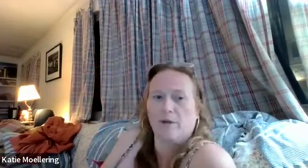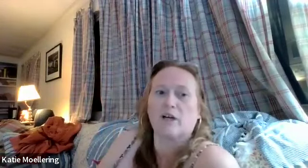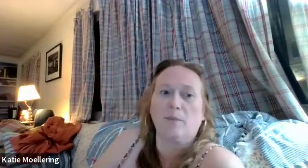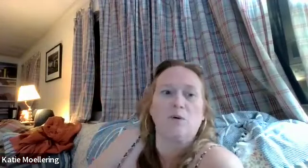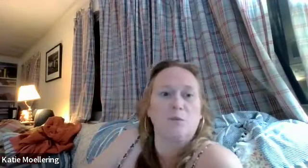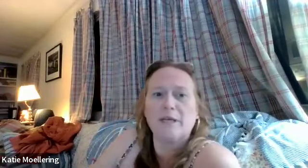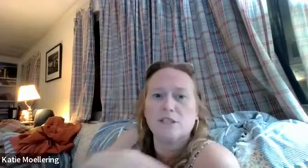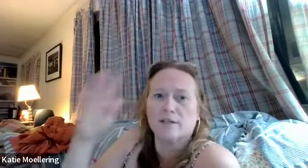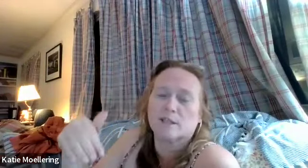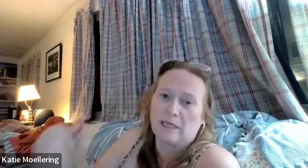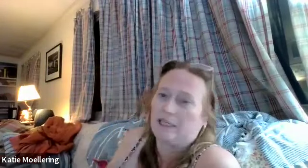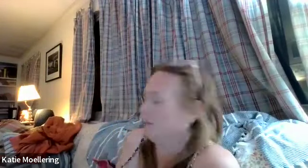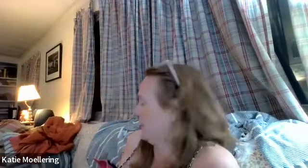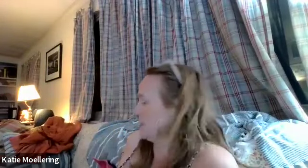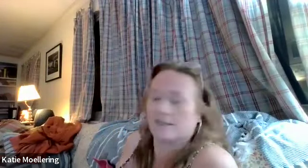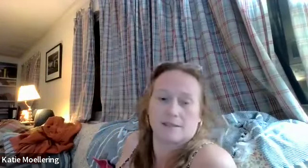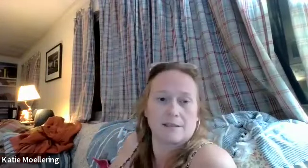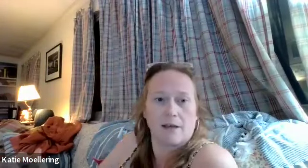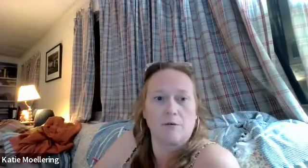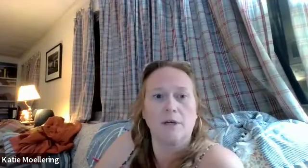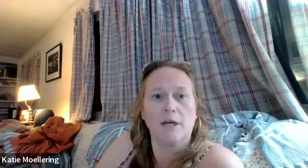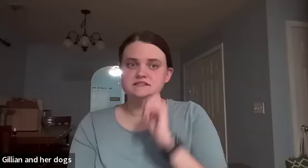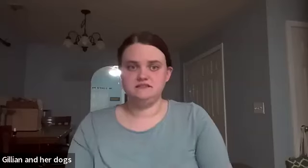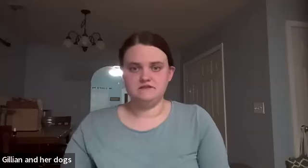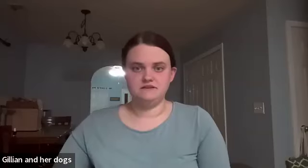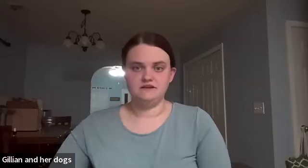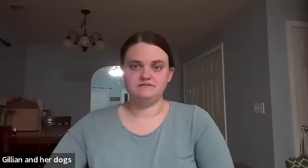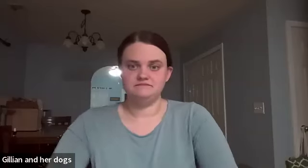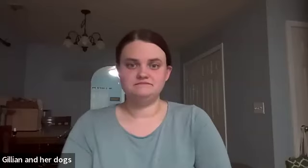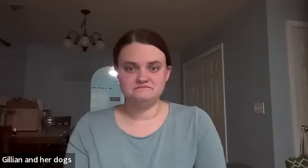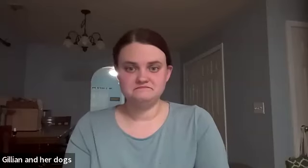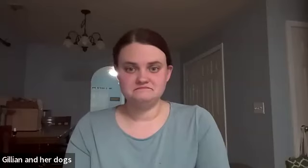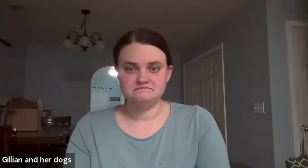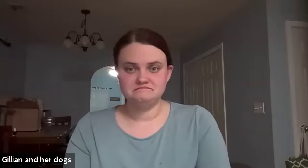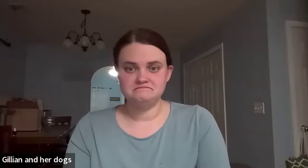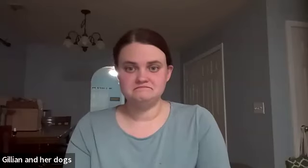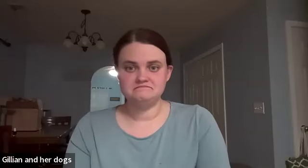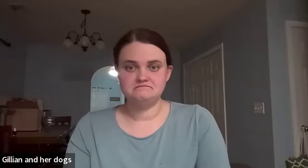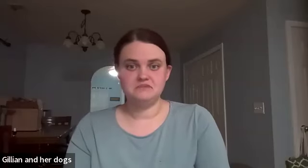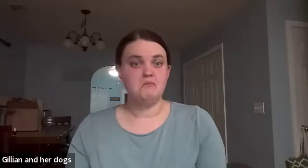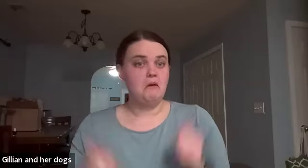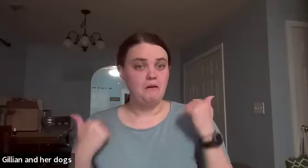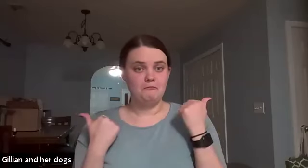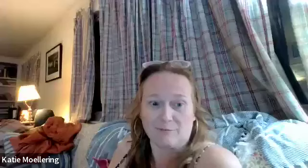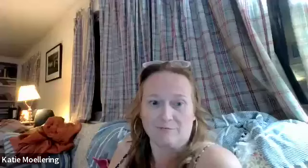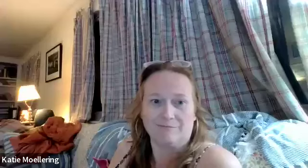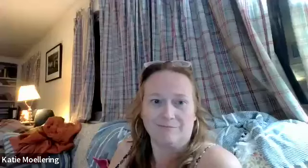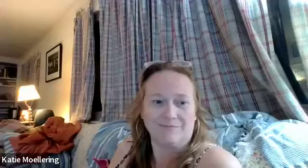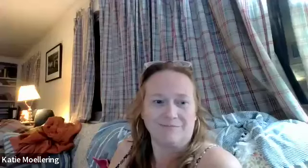we have a couple, we could do those at the beginning of the next lesson. So Yes, um, definitely. yeah, I think Yeah. that's it.